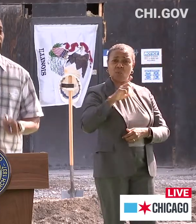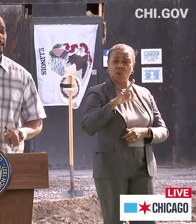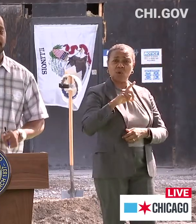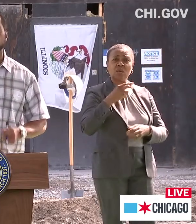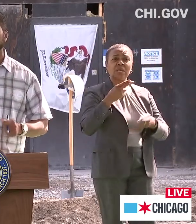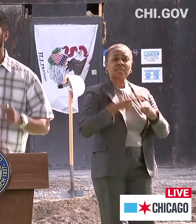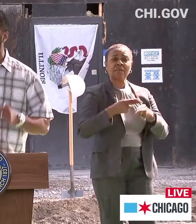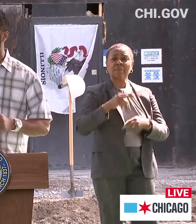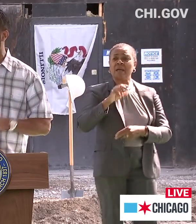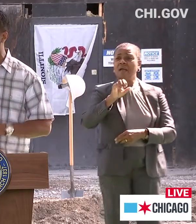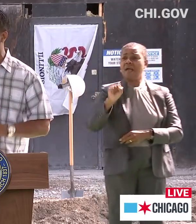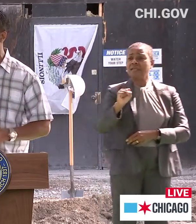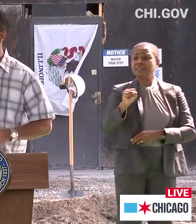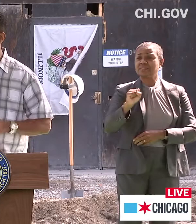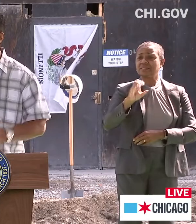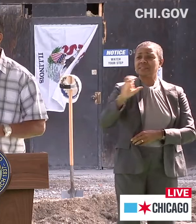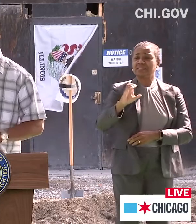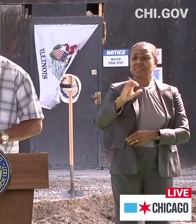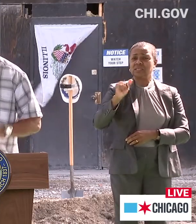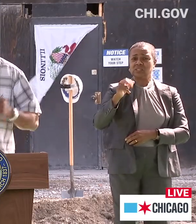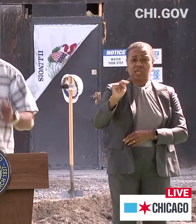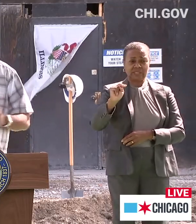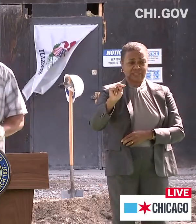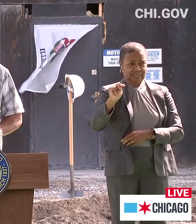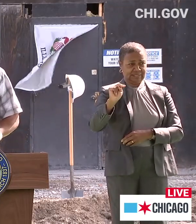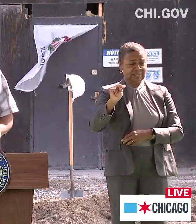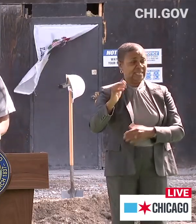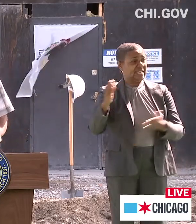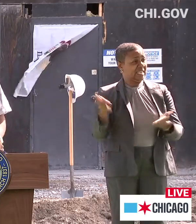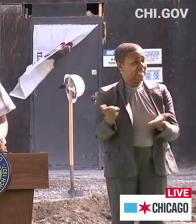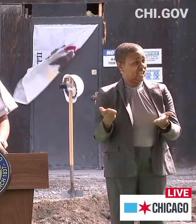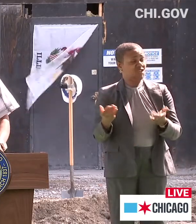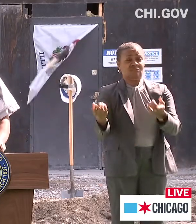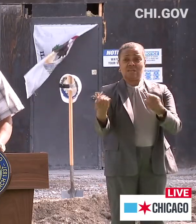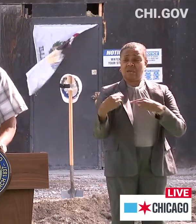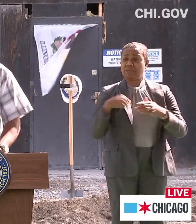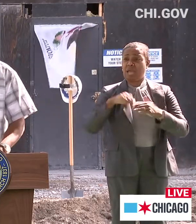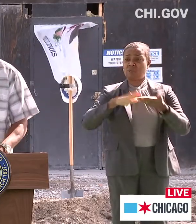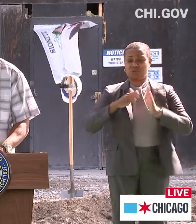S.C. Johnson, one of the largest corporations in the country, coming to our community.